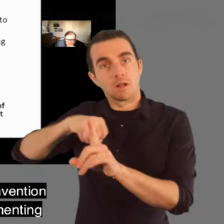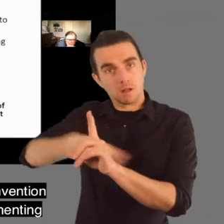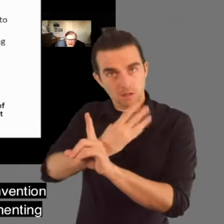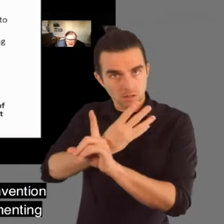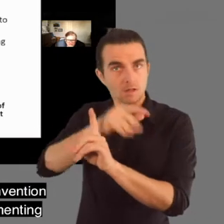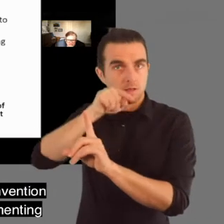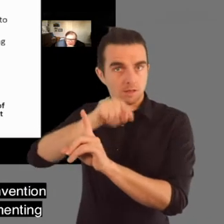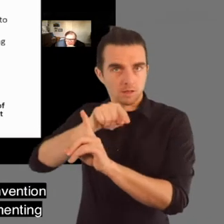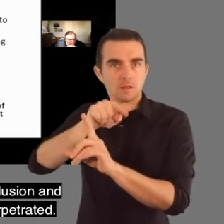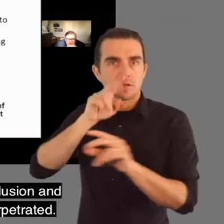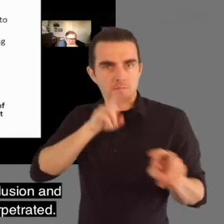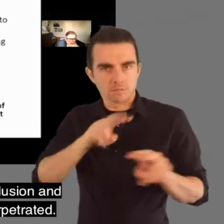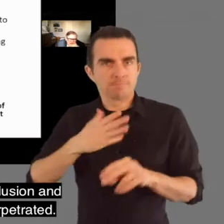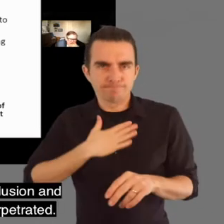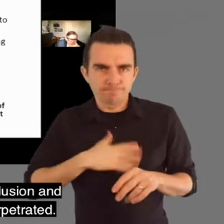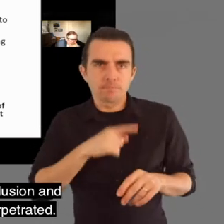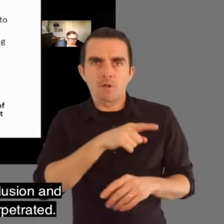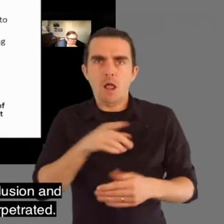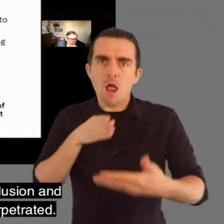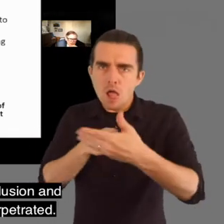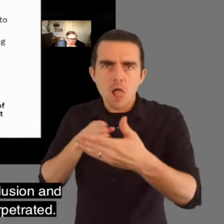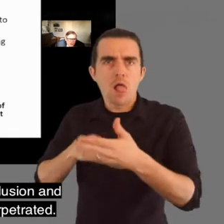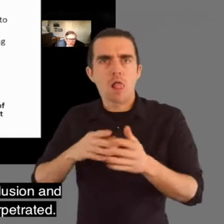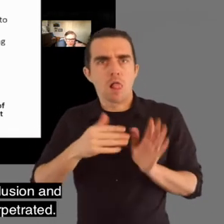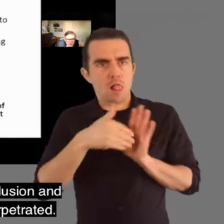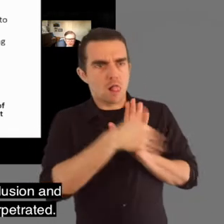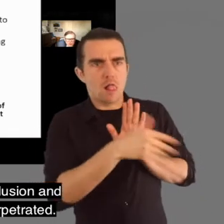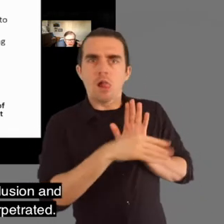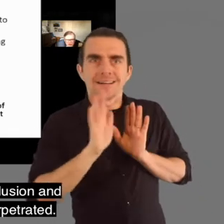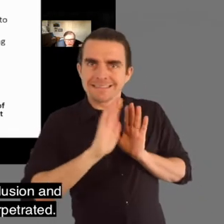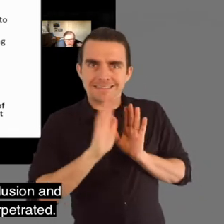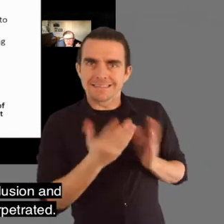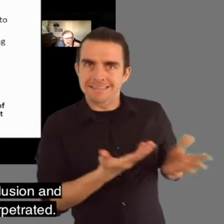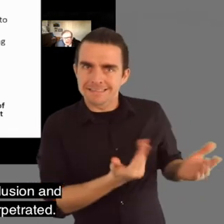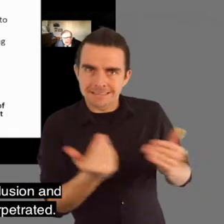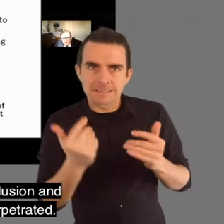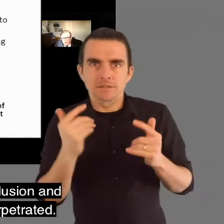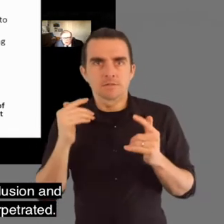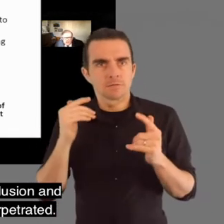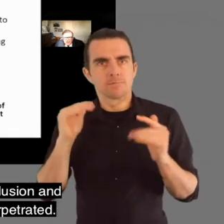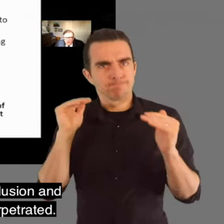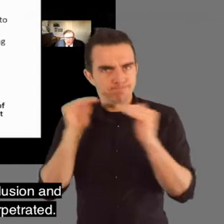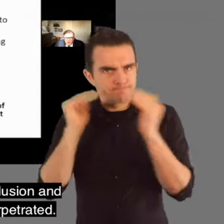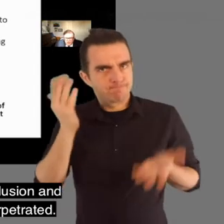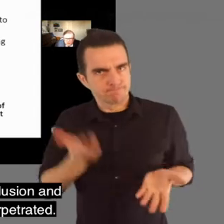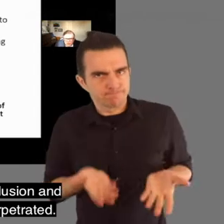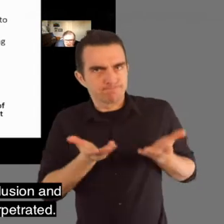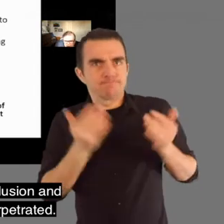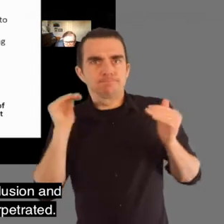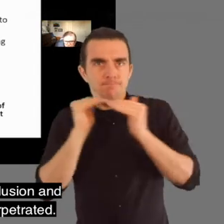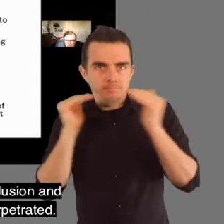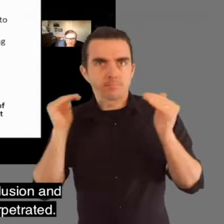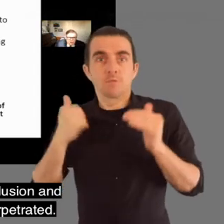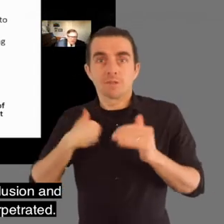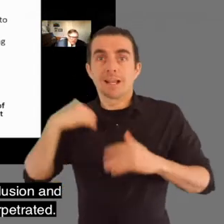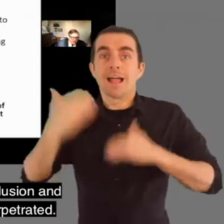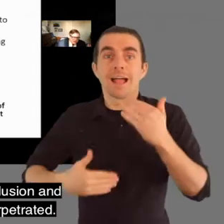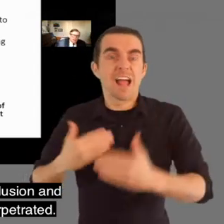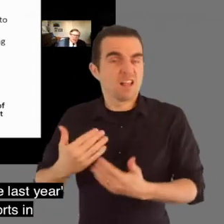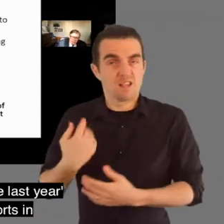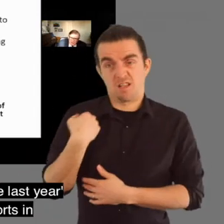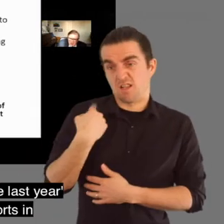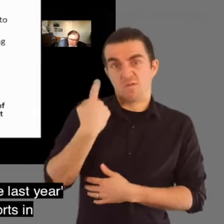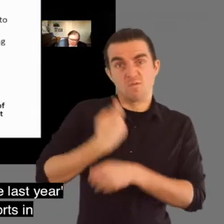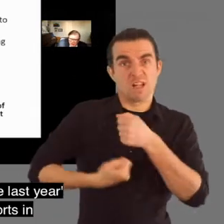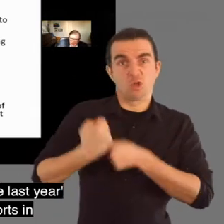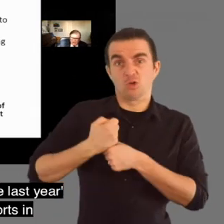framework in implementing the SDGs will be ensured that exclusion and inequality are not created and perpetrated. And